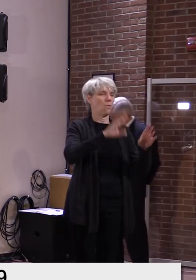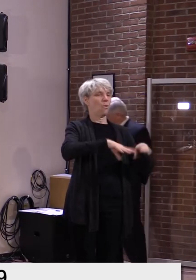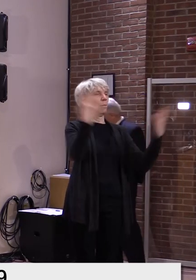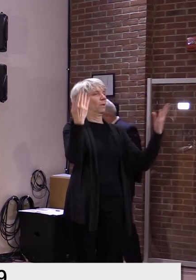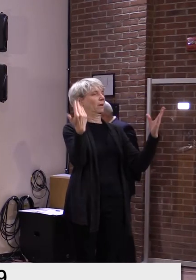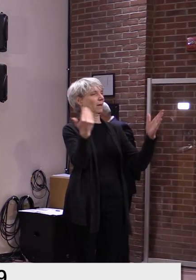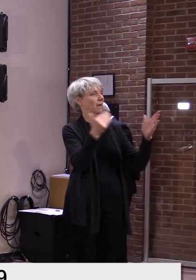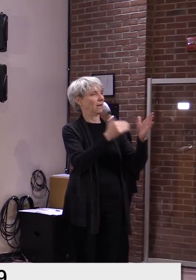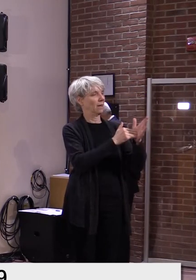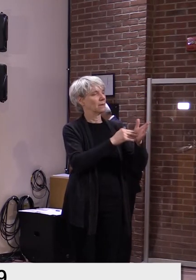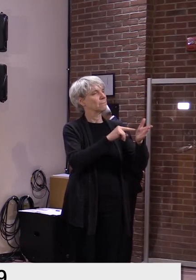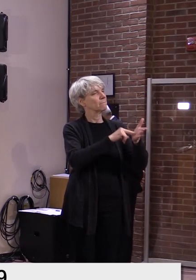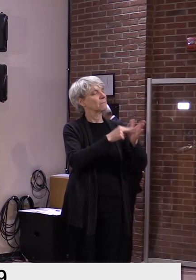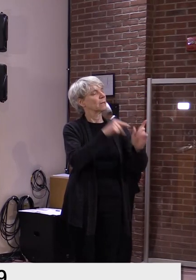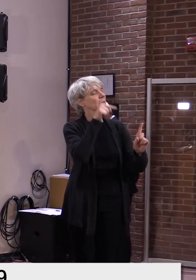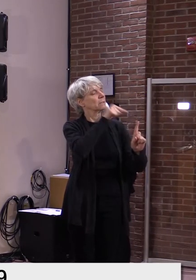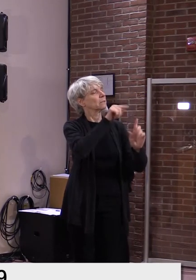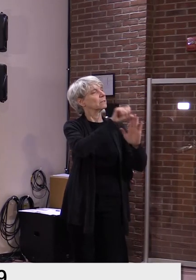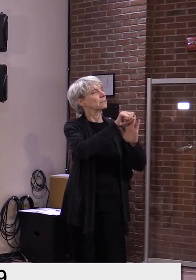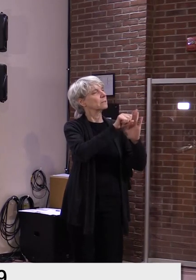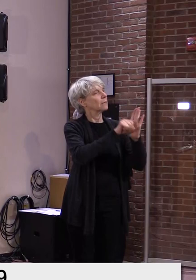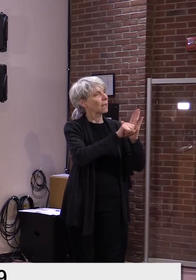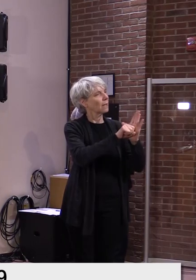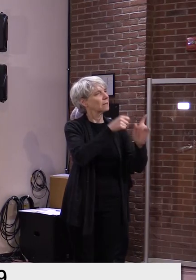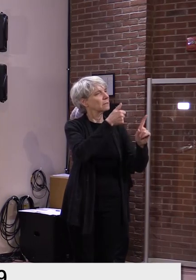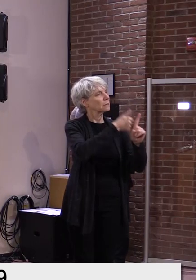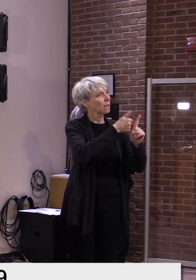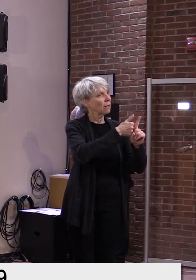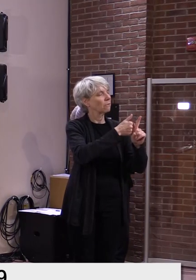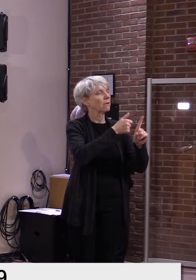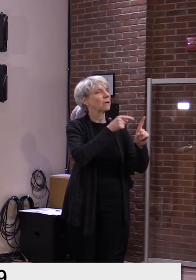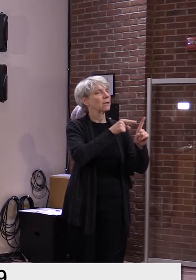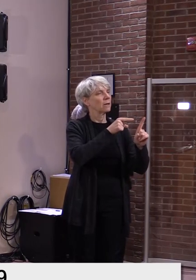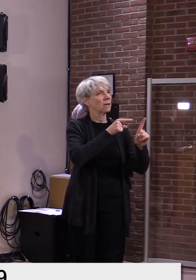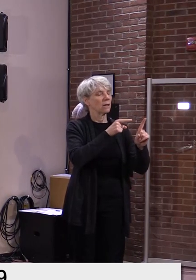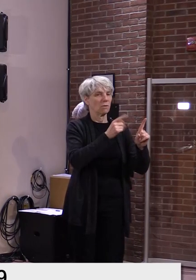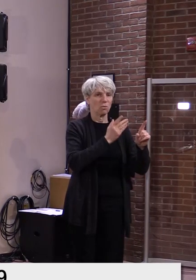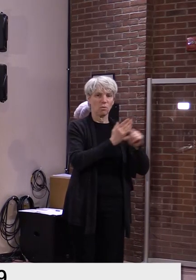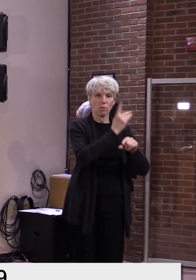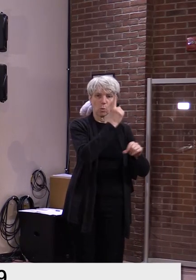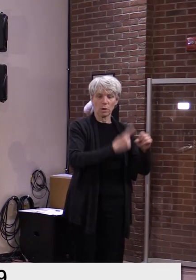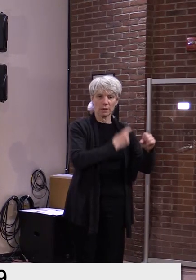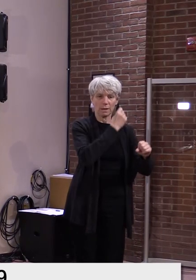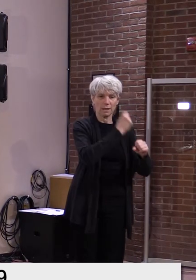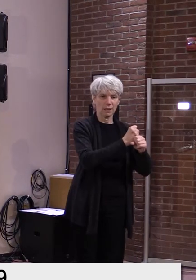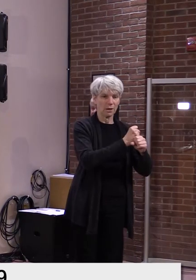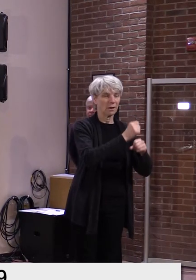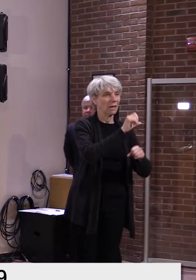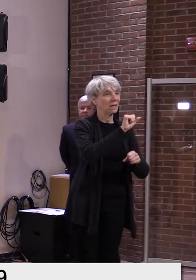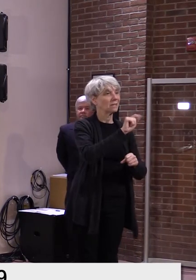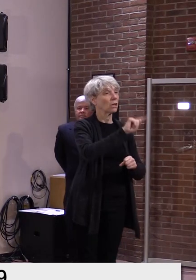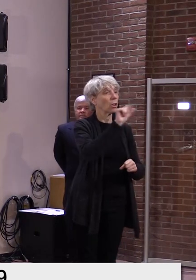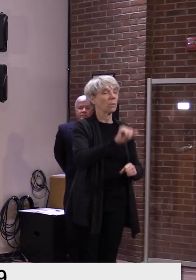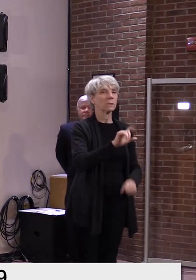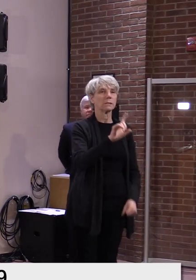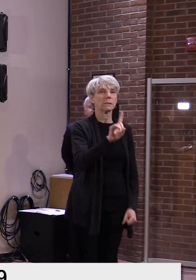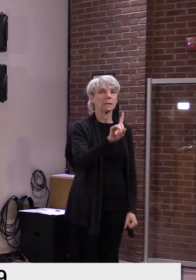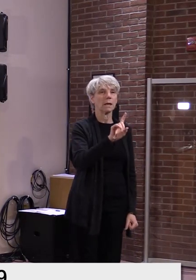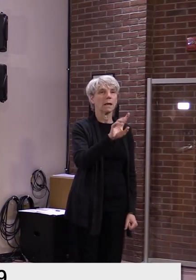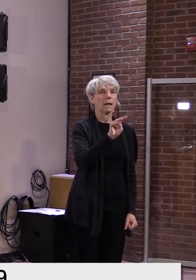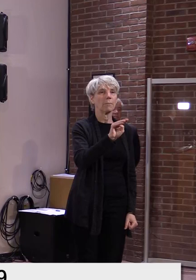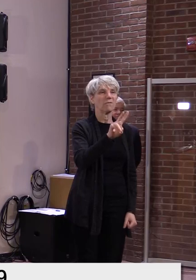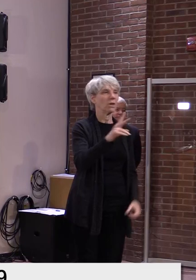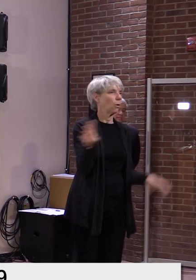government, you know, it's been well over a year since the DMV in St. Albans has been open, which is